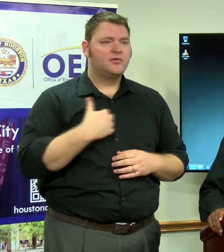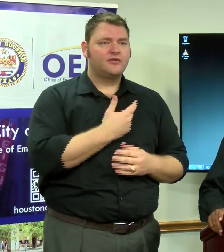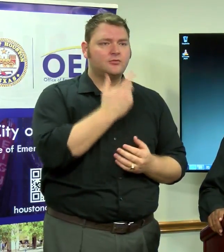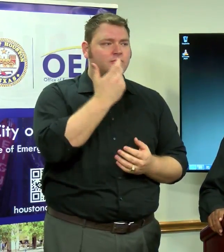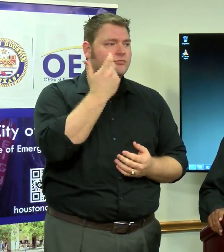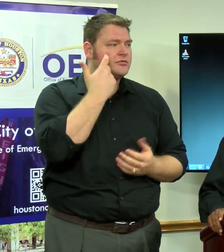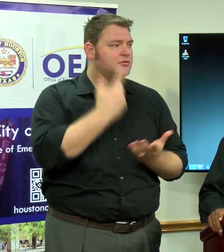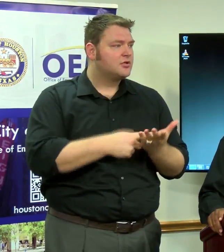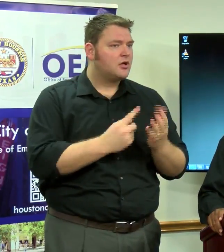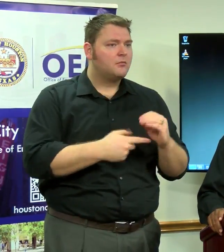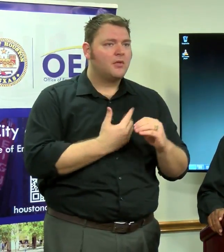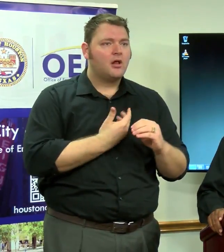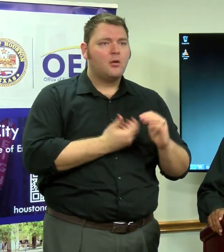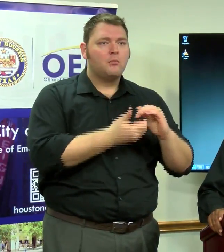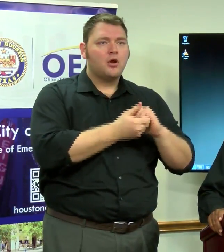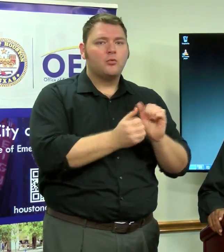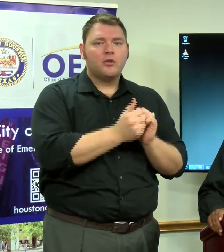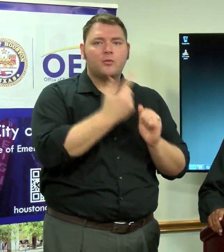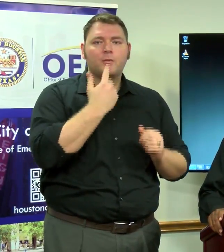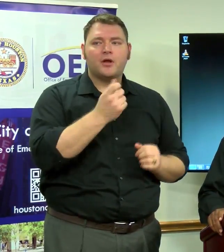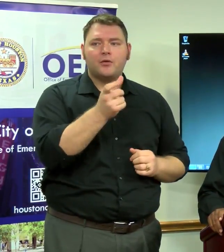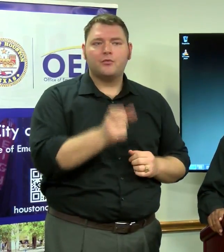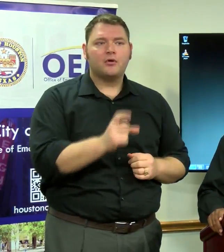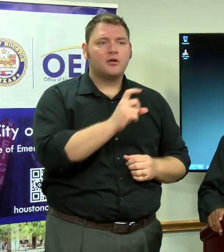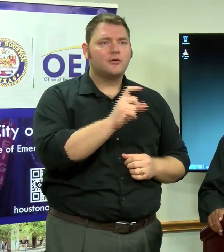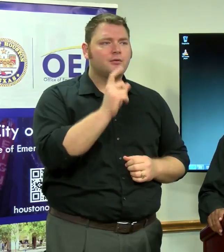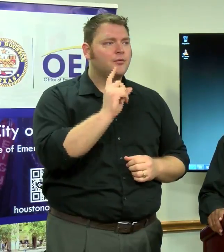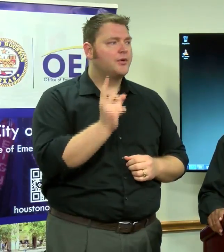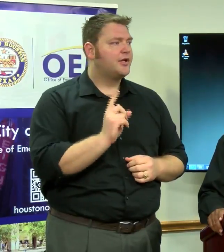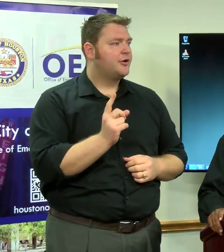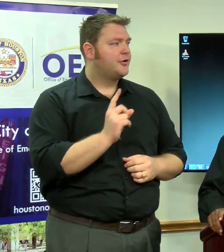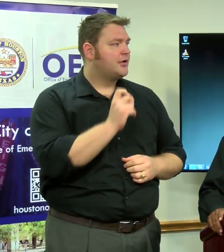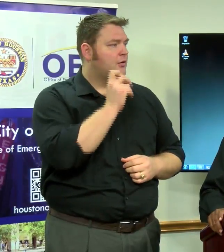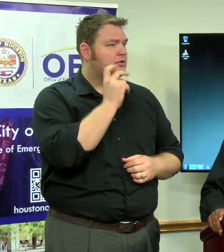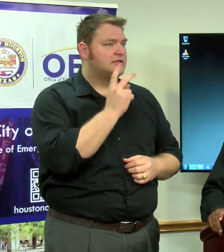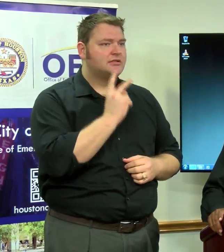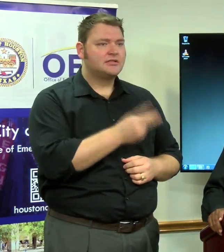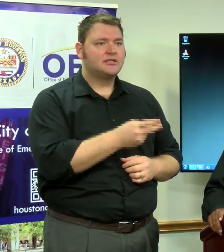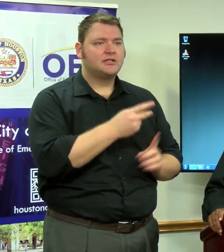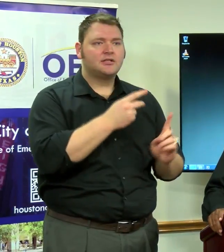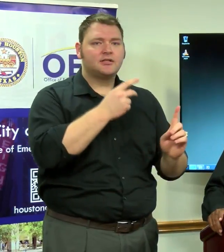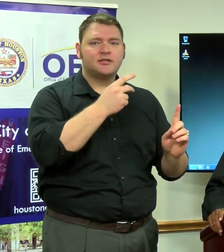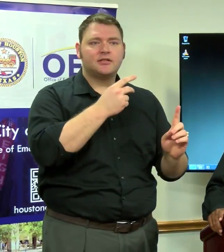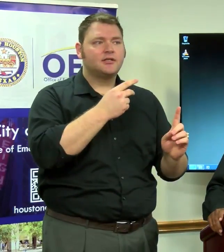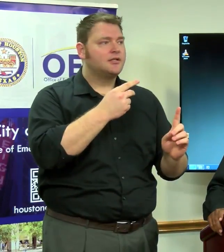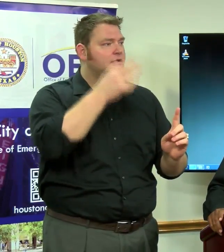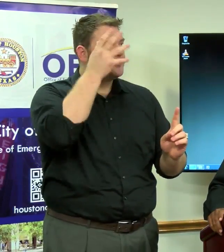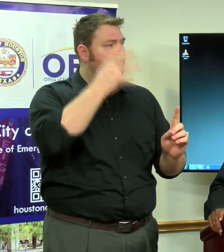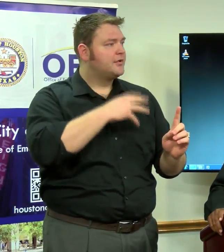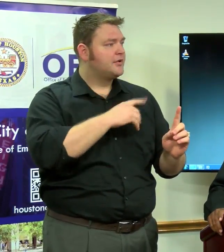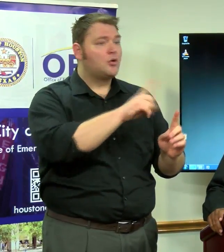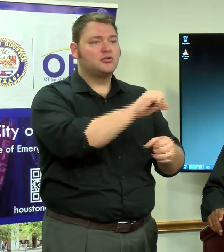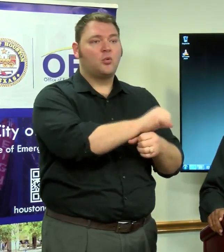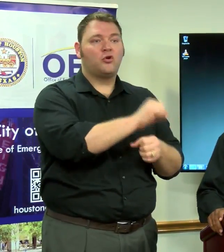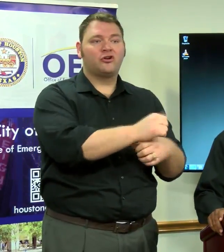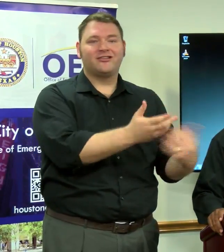my Red Cross partner? I don't see him. He's not here. He's working. Oh, he's at work. Okay.